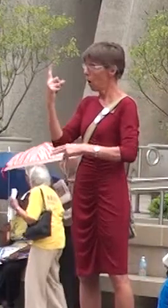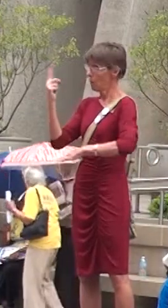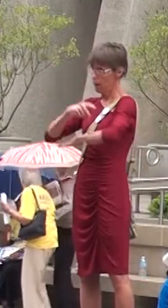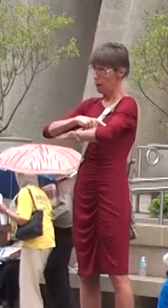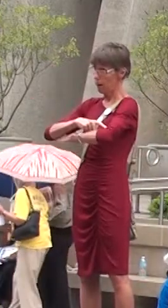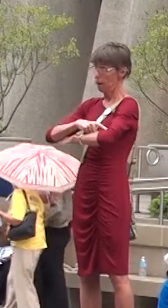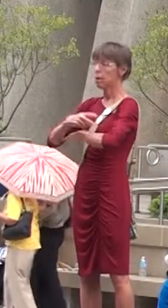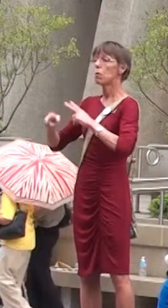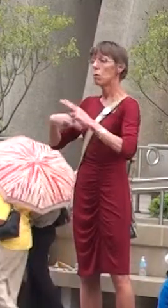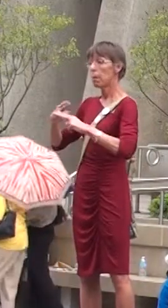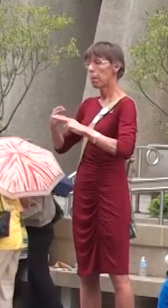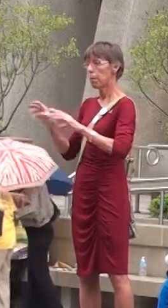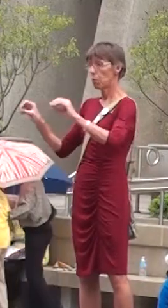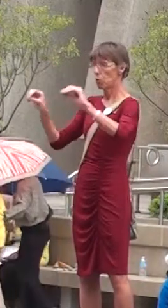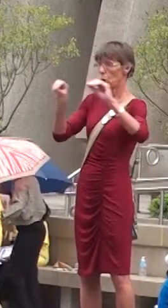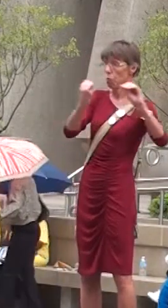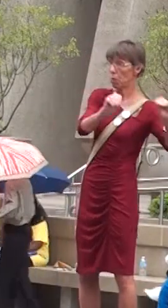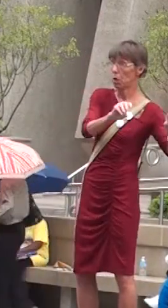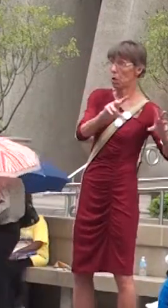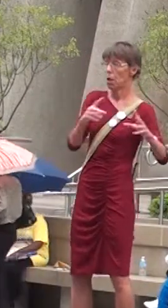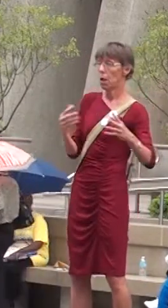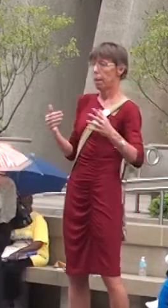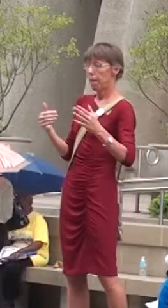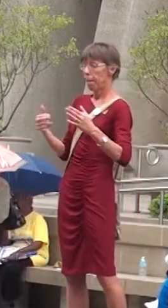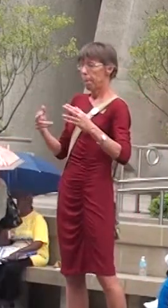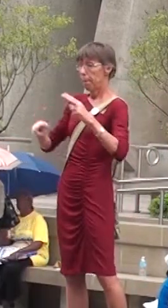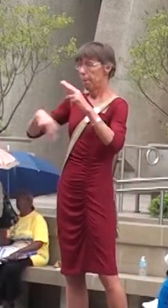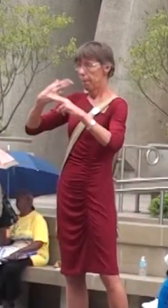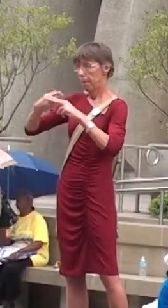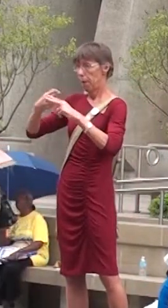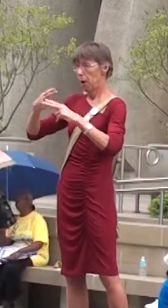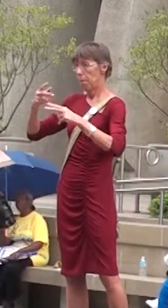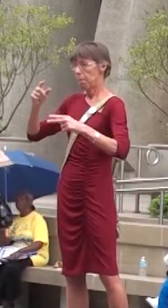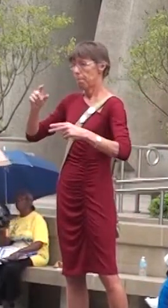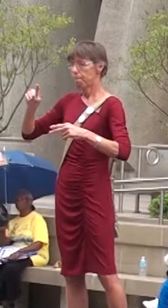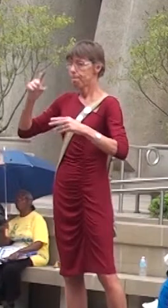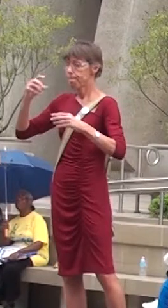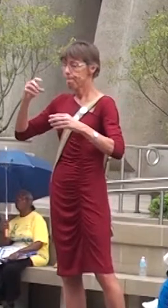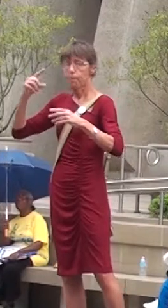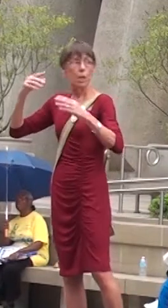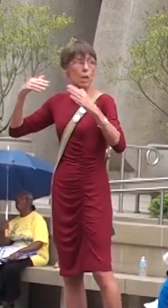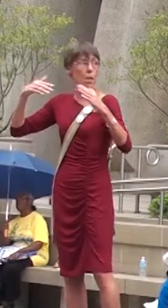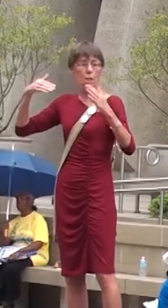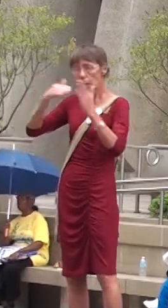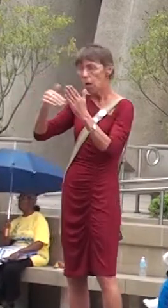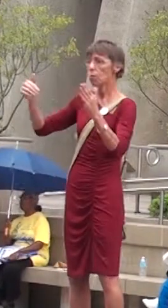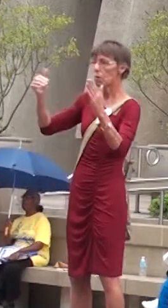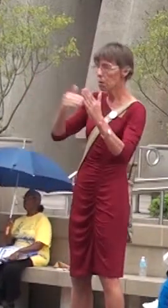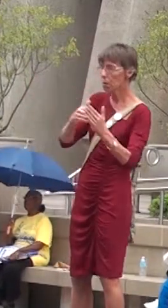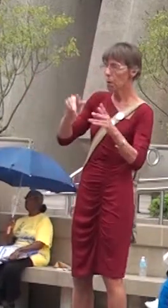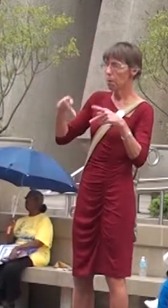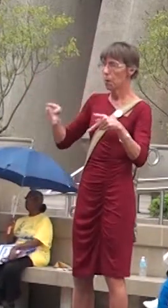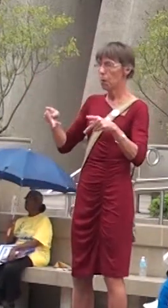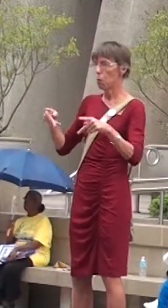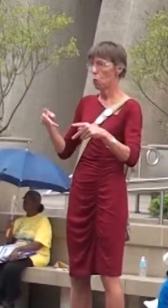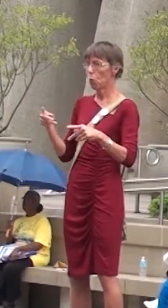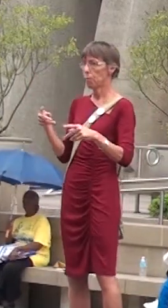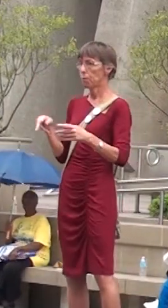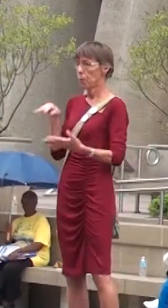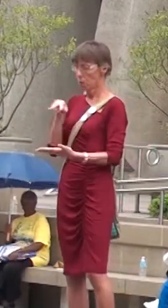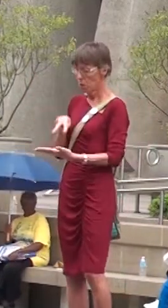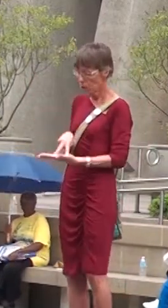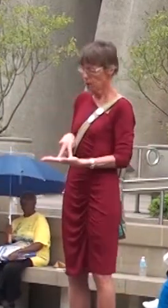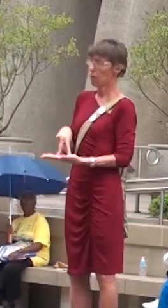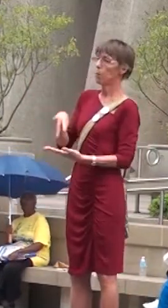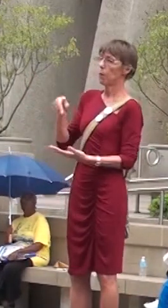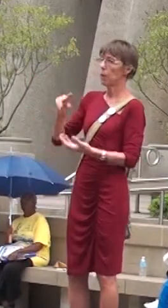a movement, about thousands of people who cared enough to stand up and be counted. The